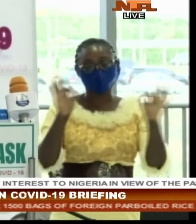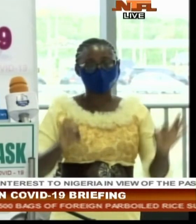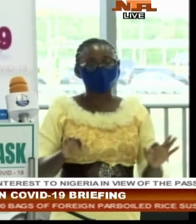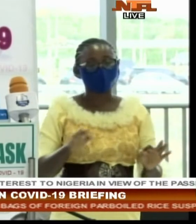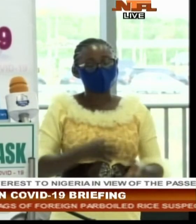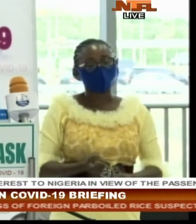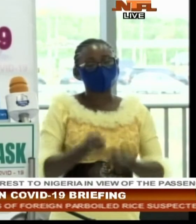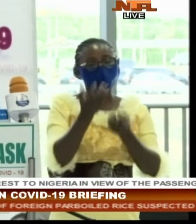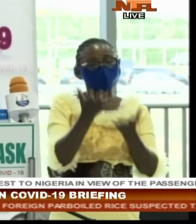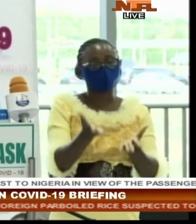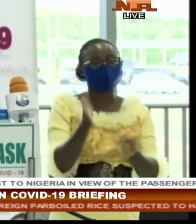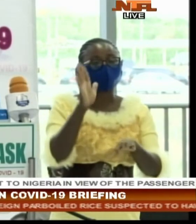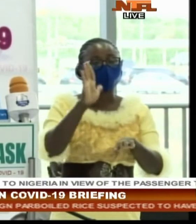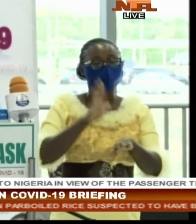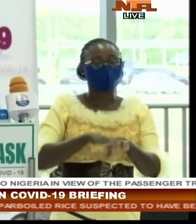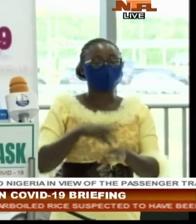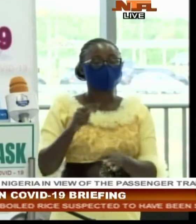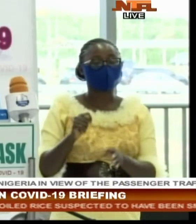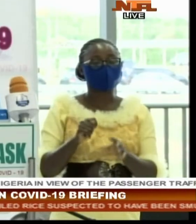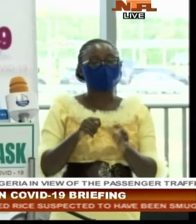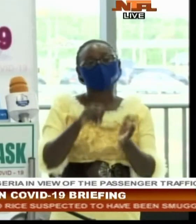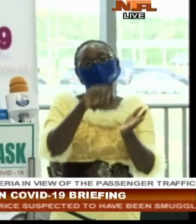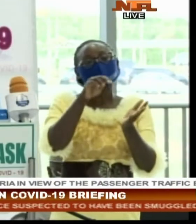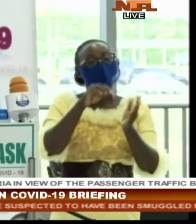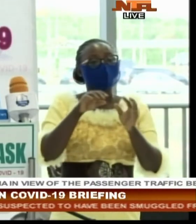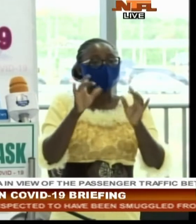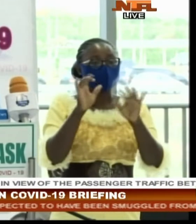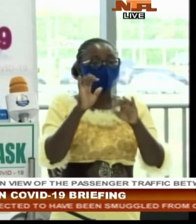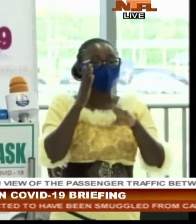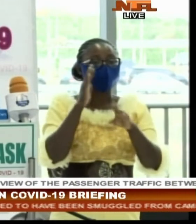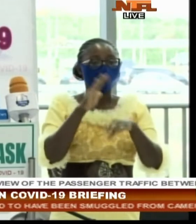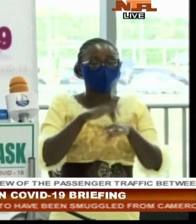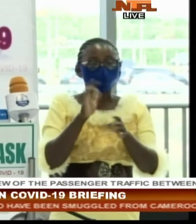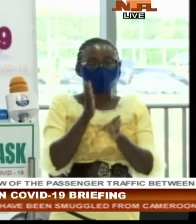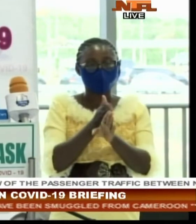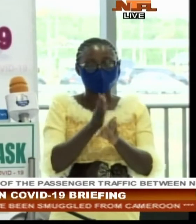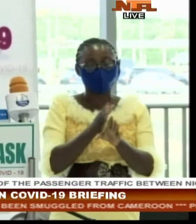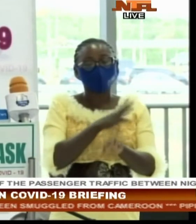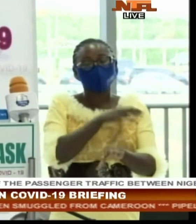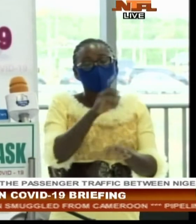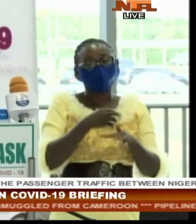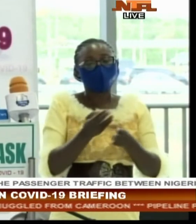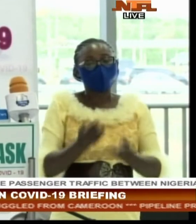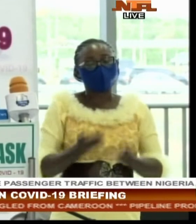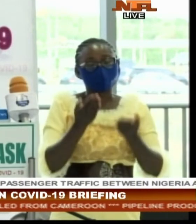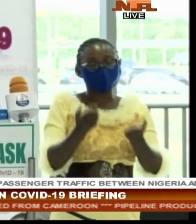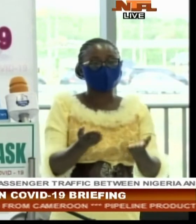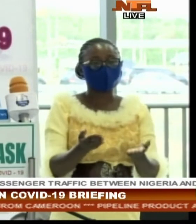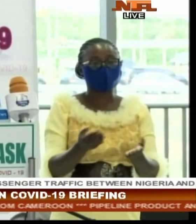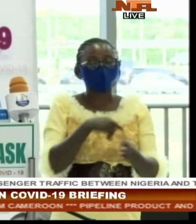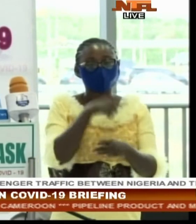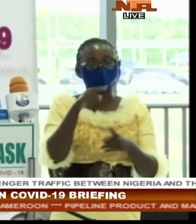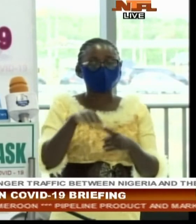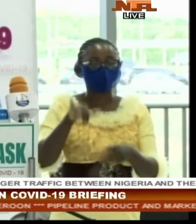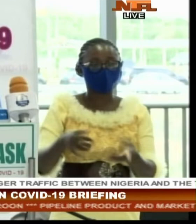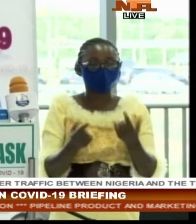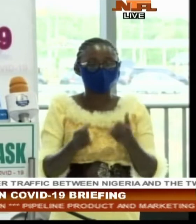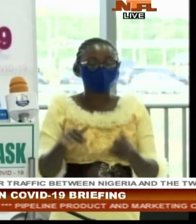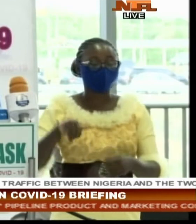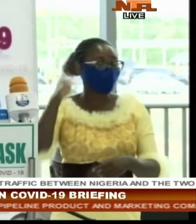submit online or print out for presentation on arrival. They should ensure that the